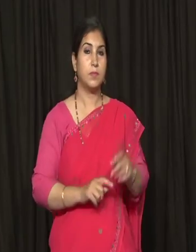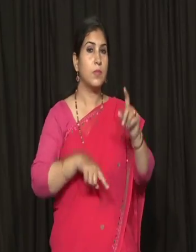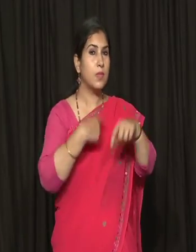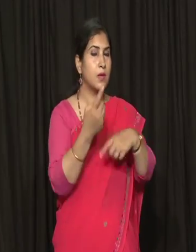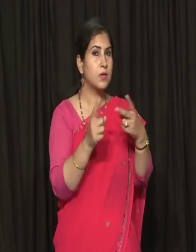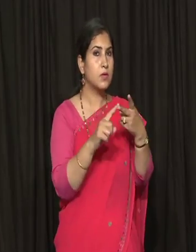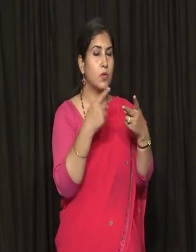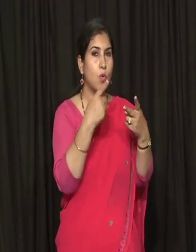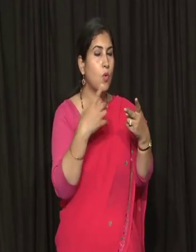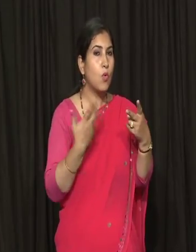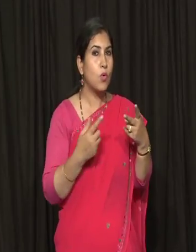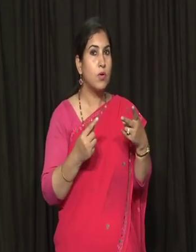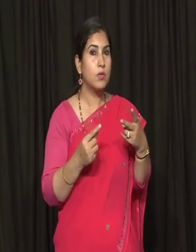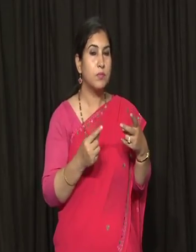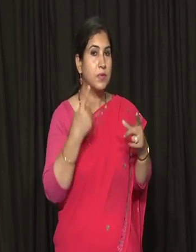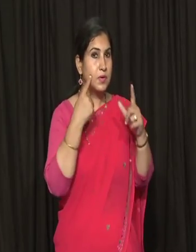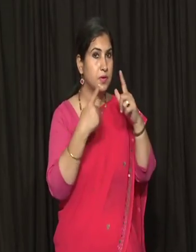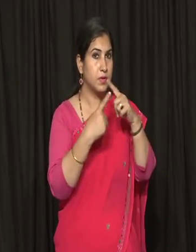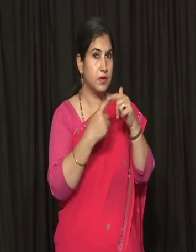Second, we discussed about the unification of Italy